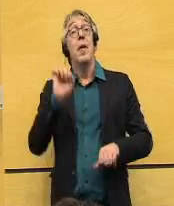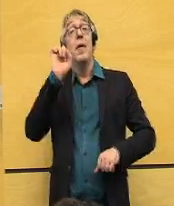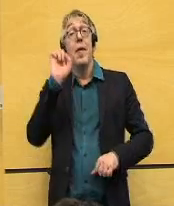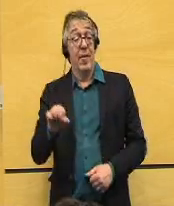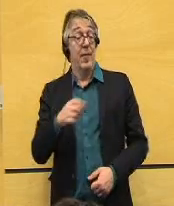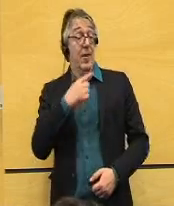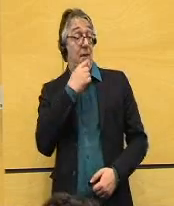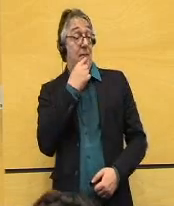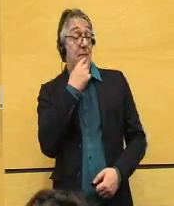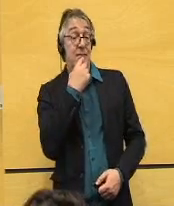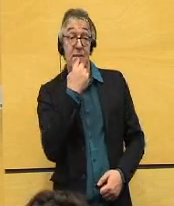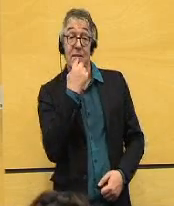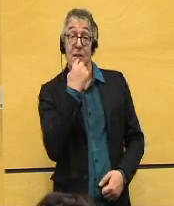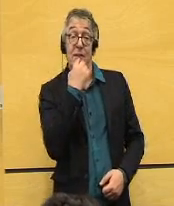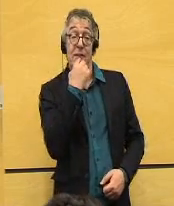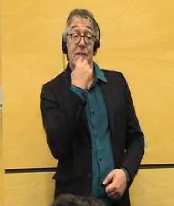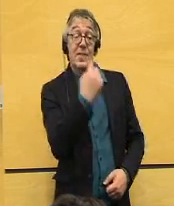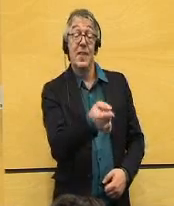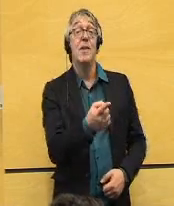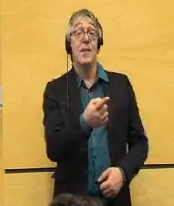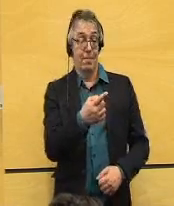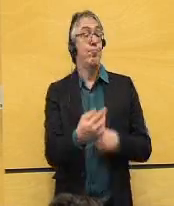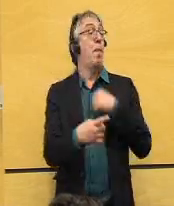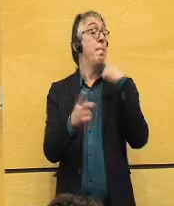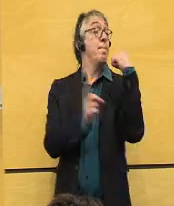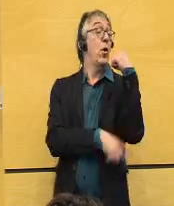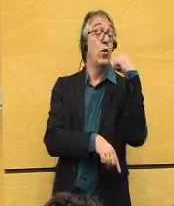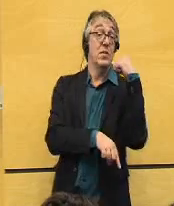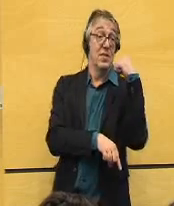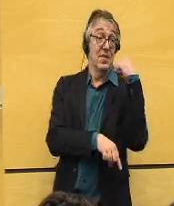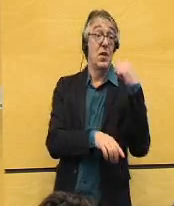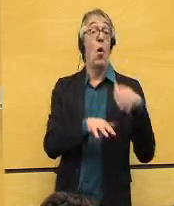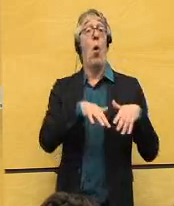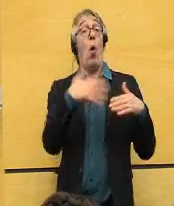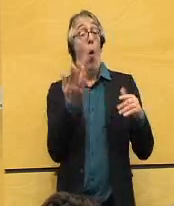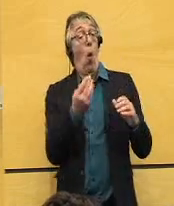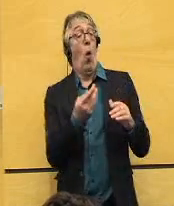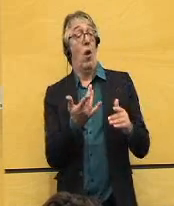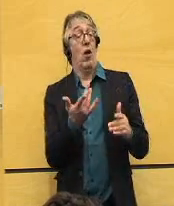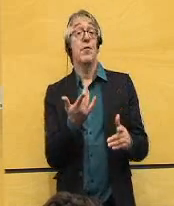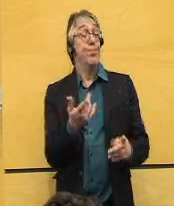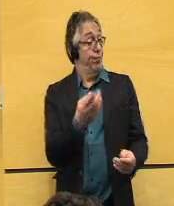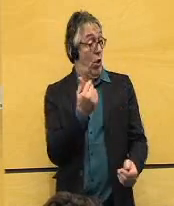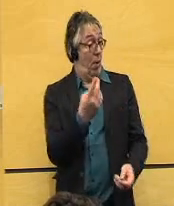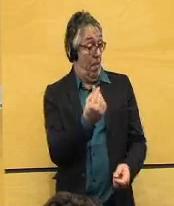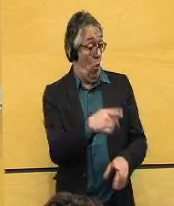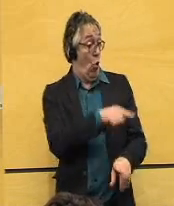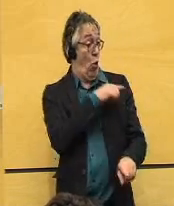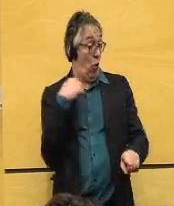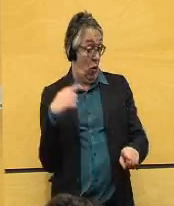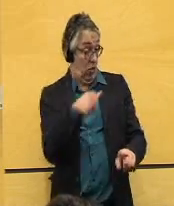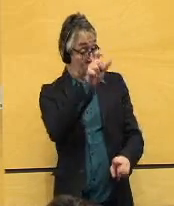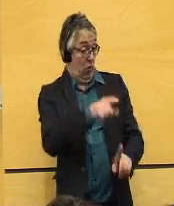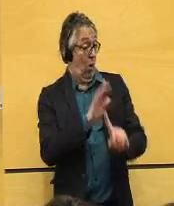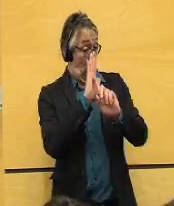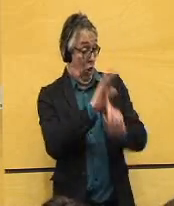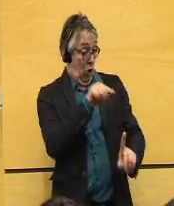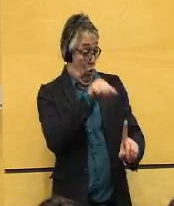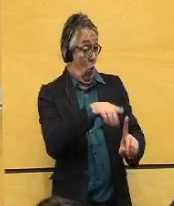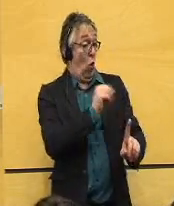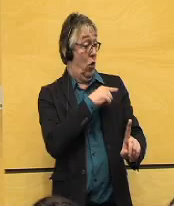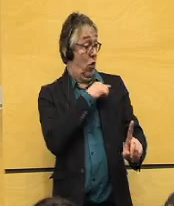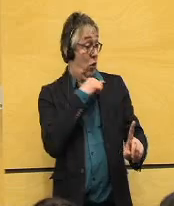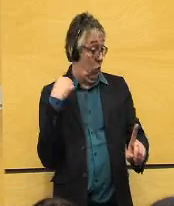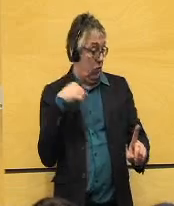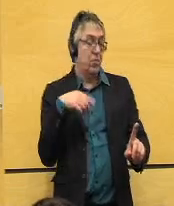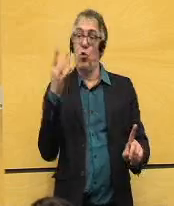call punitive or aggravated damages, up to 4 times the actual damages, as punition against those who